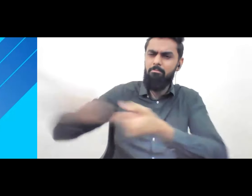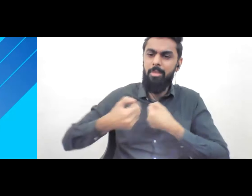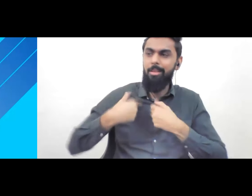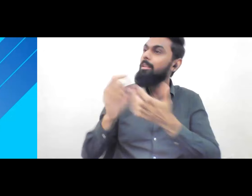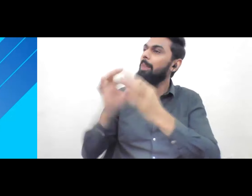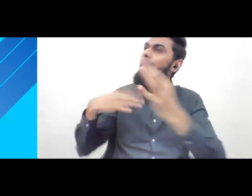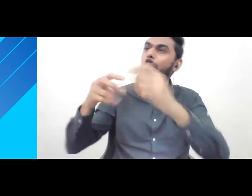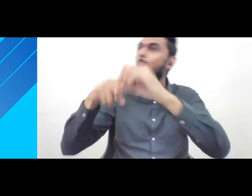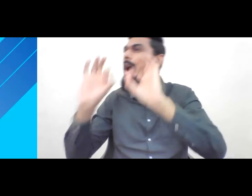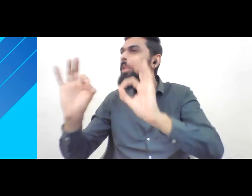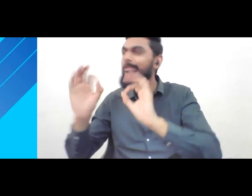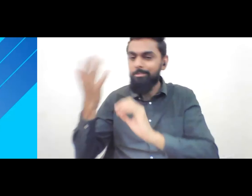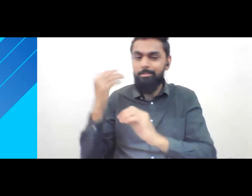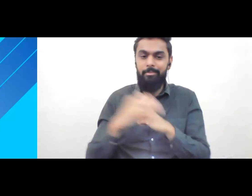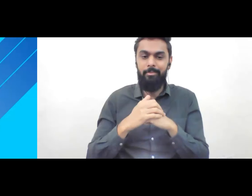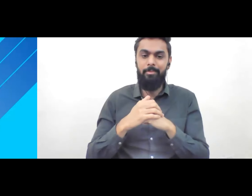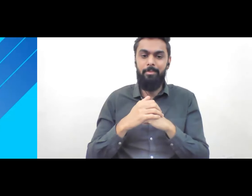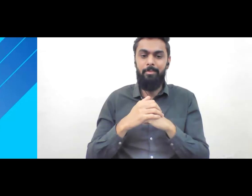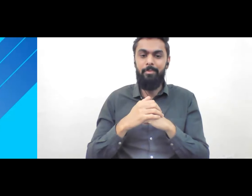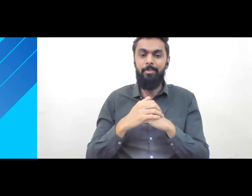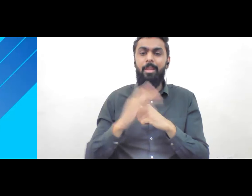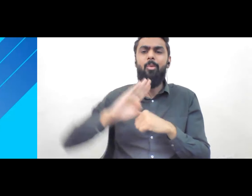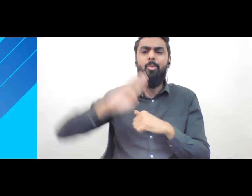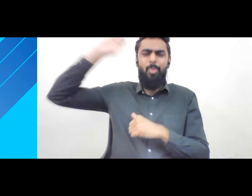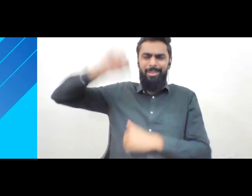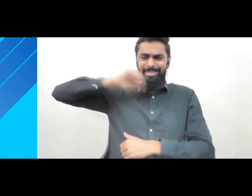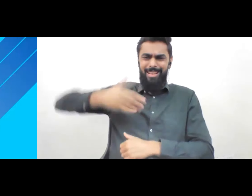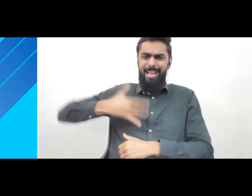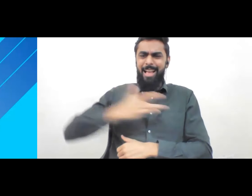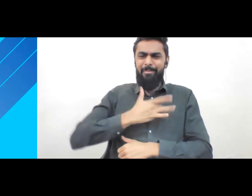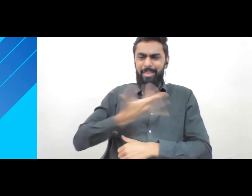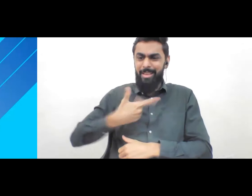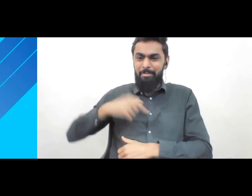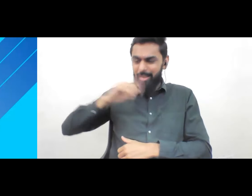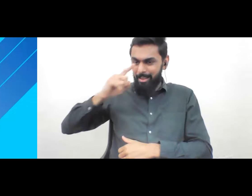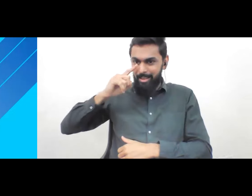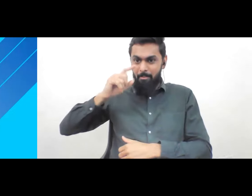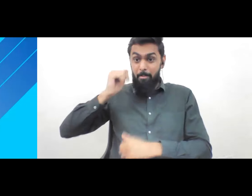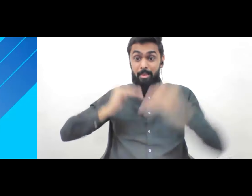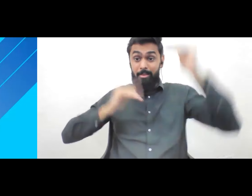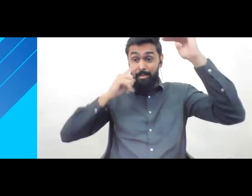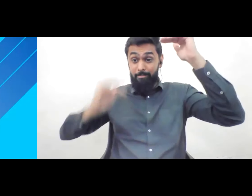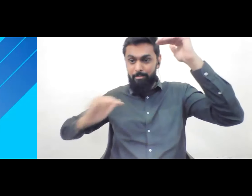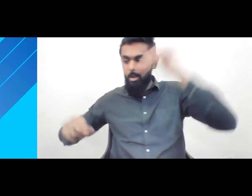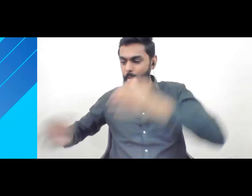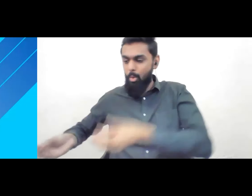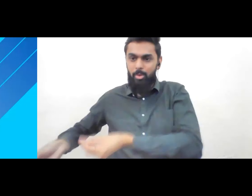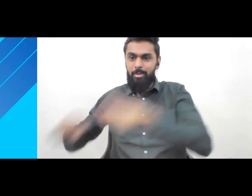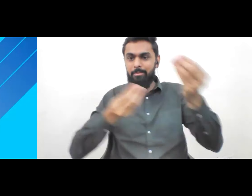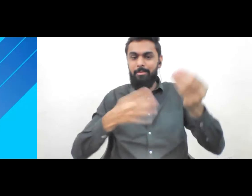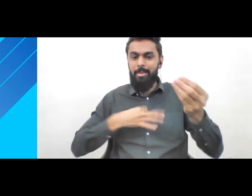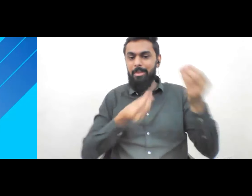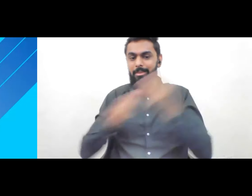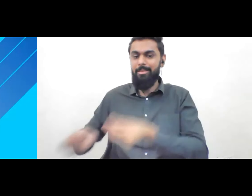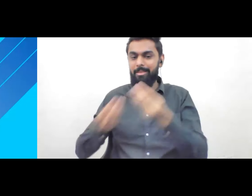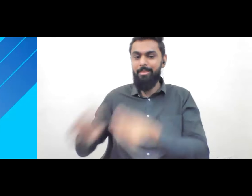sister's clothes, I've worn my cousin's clothes, and all that is coming back. True. Great. Thank you. Thank you